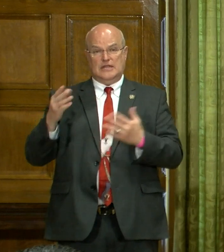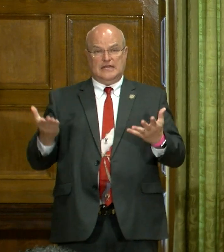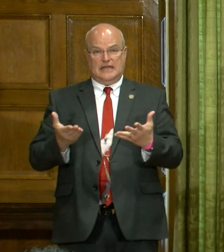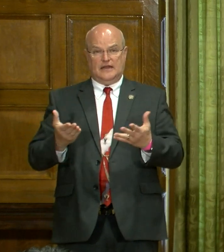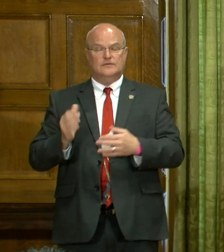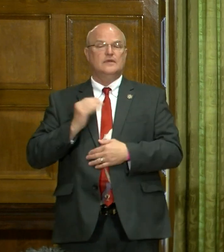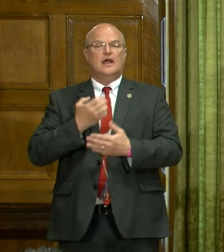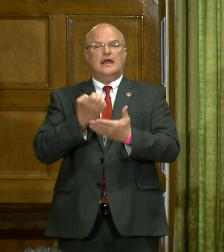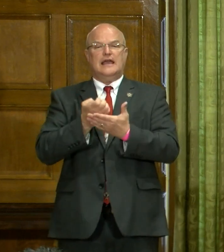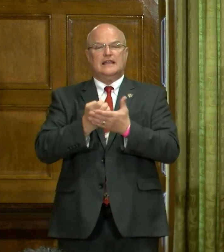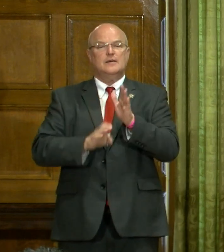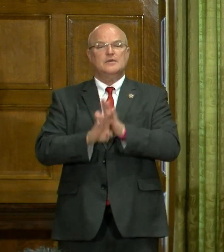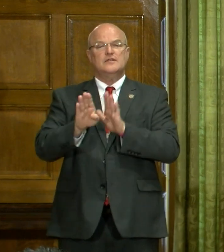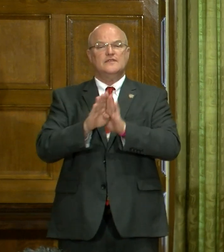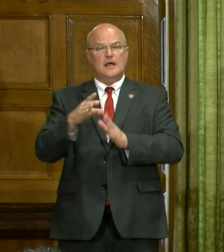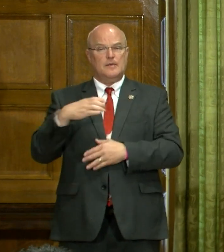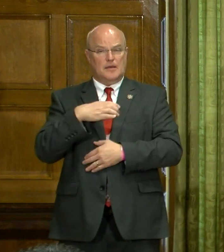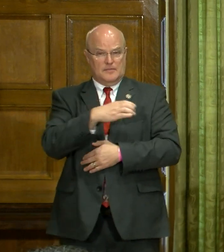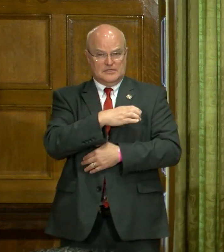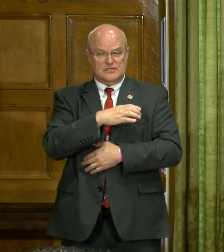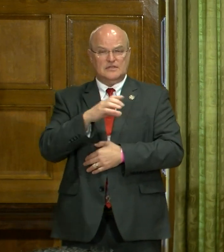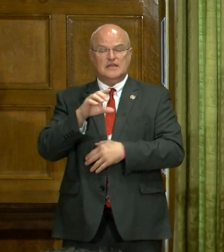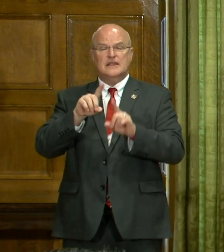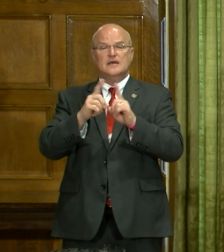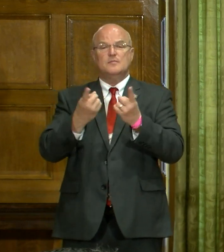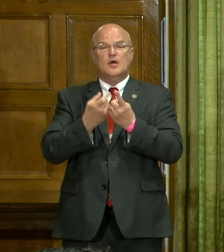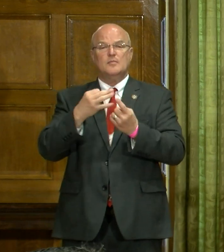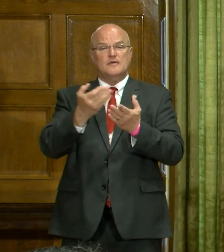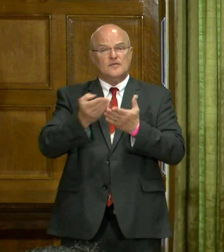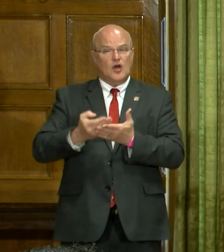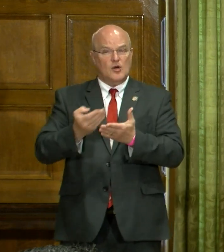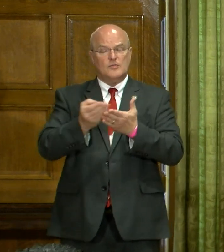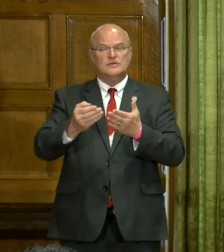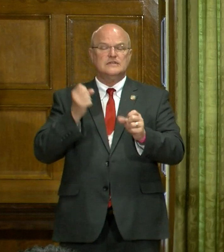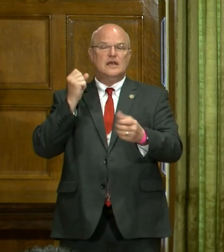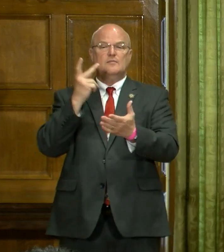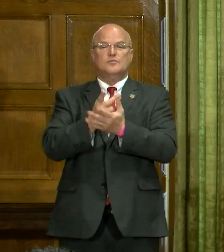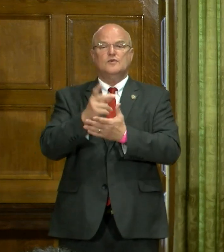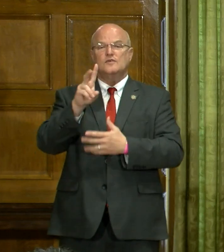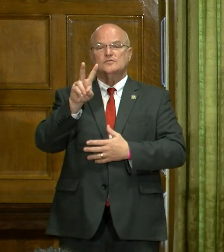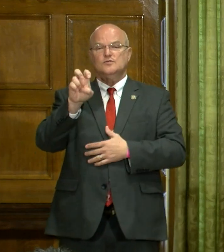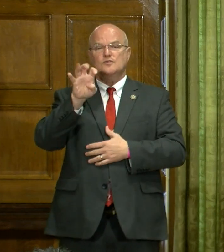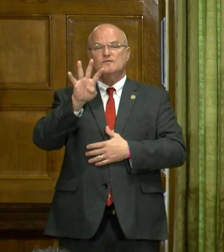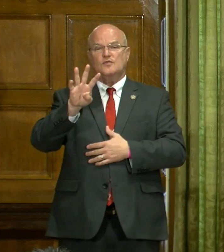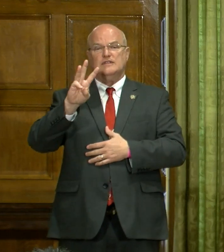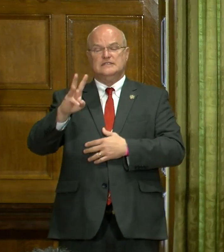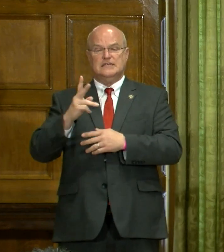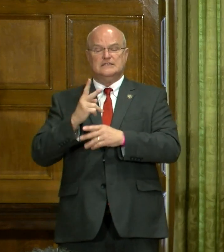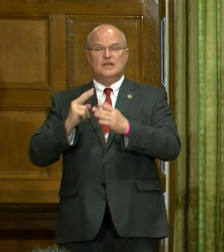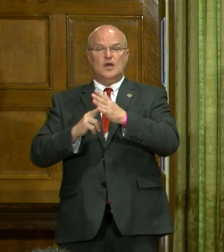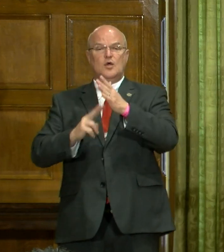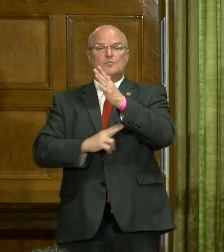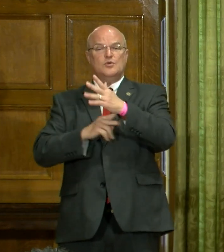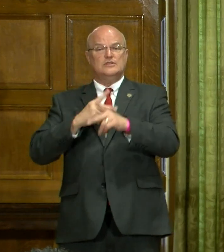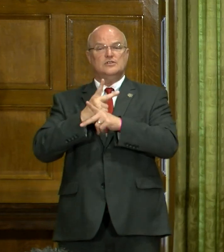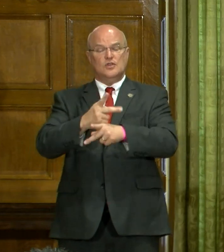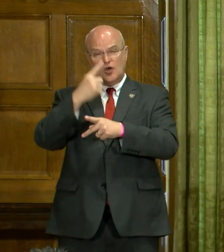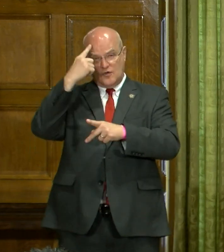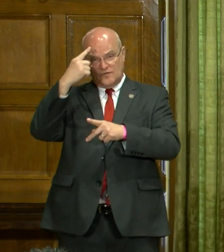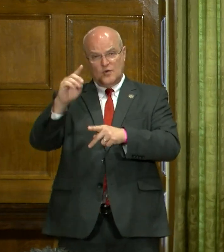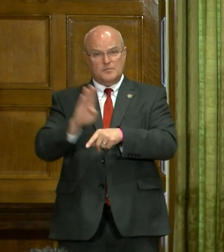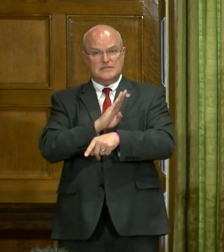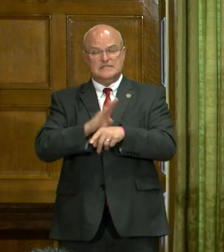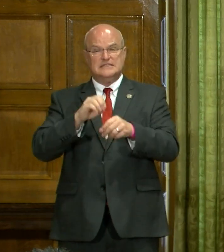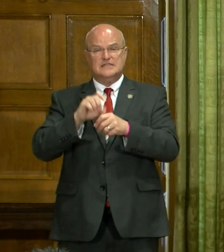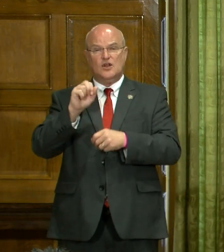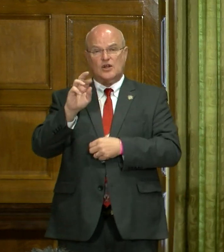our Economic Development Commission, part of Department of Commerce, has approved 246 bridge loans for struggling businesses in